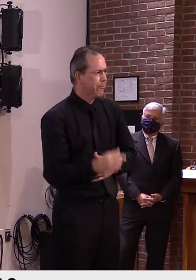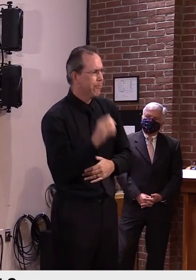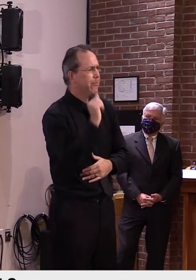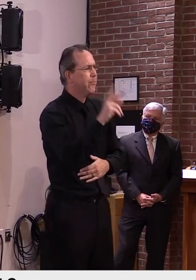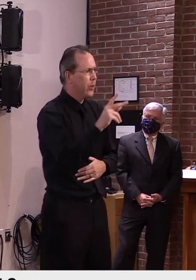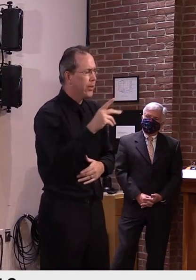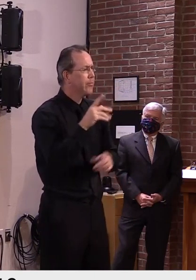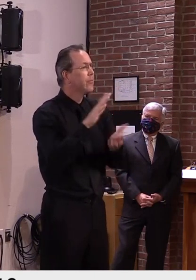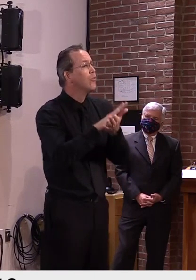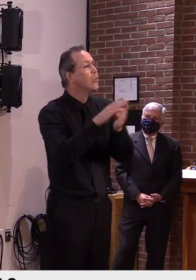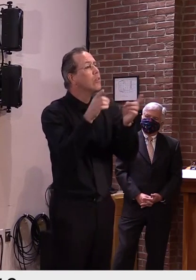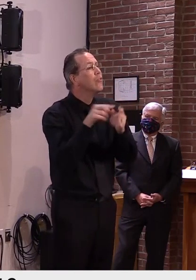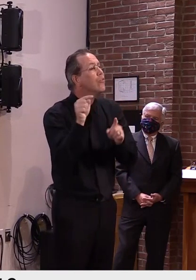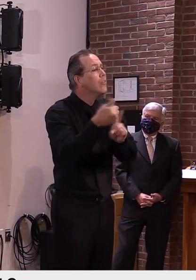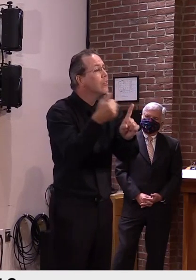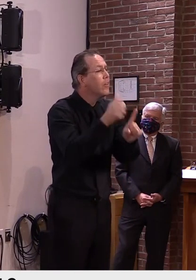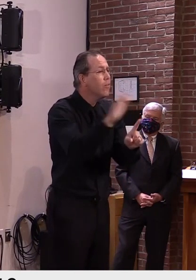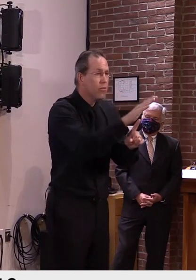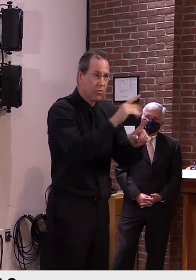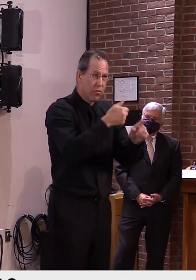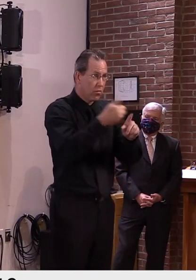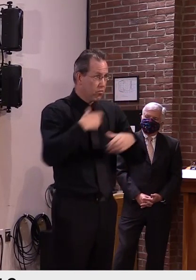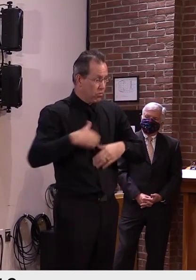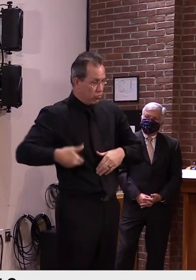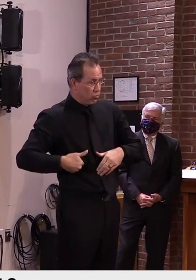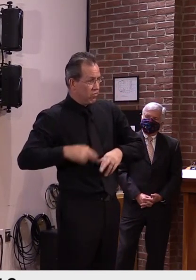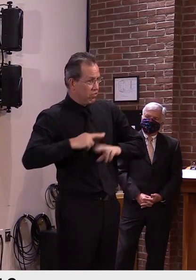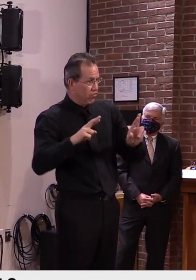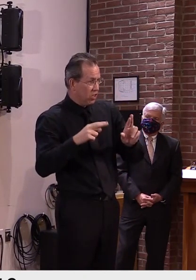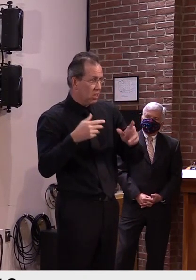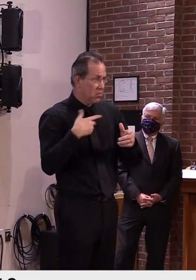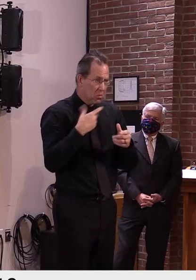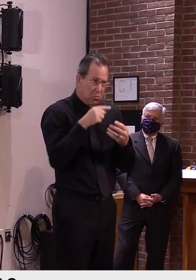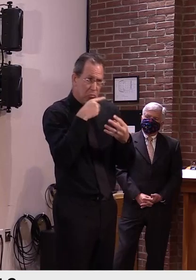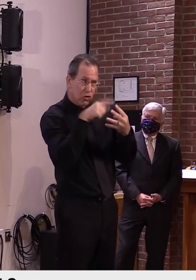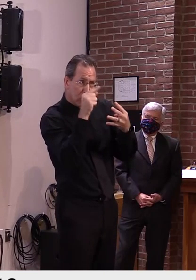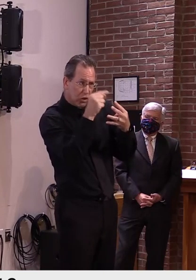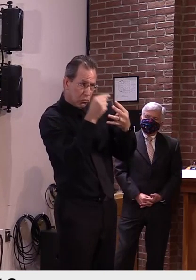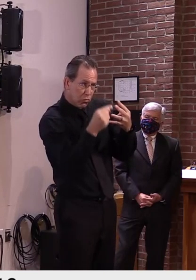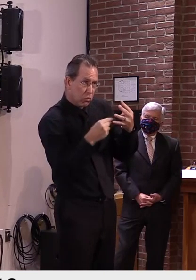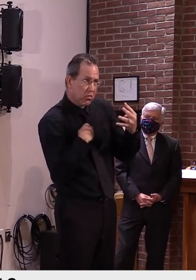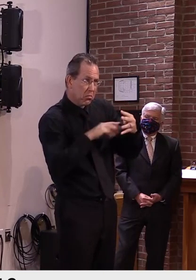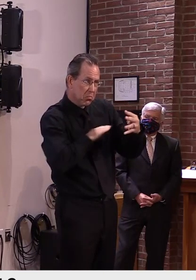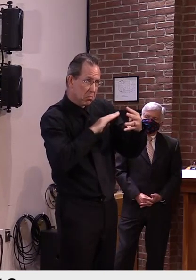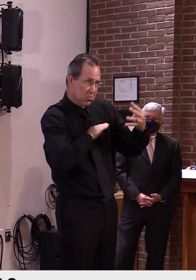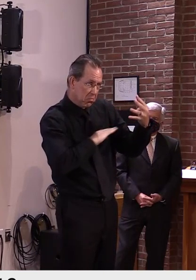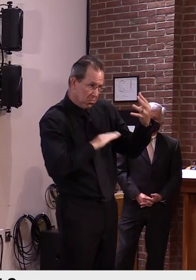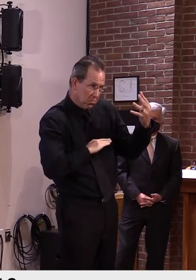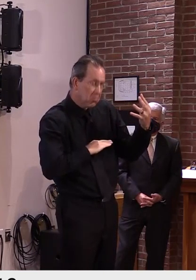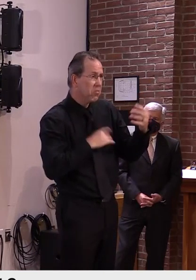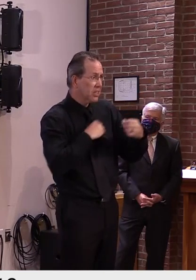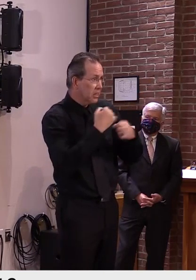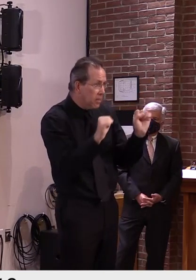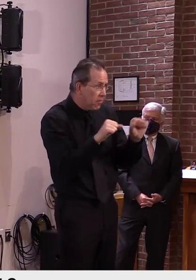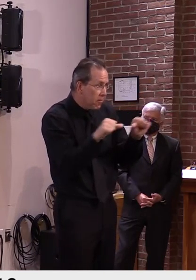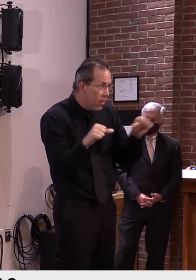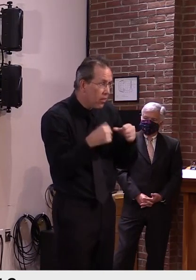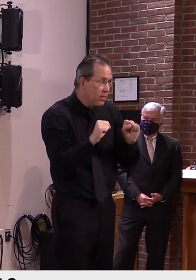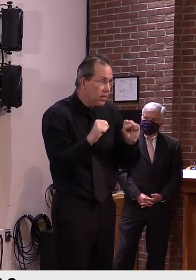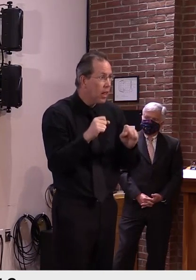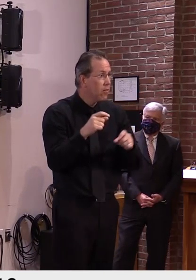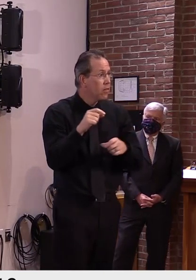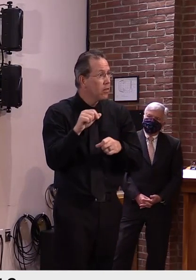as much in-person as instruction as possible. But that is predicated on the operational safety of their buildings, and part of that assessment